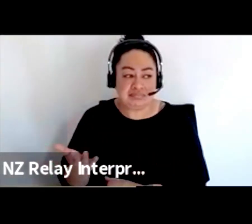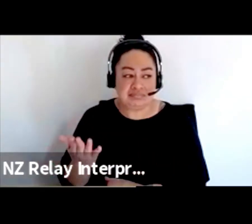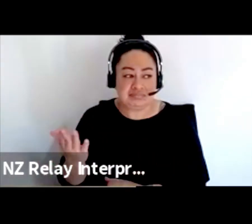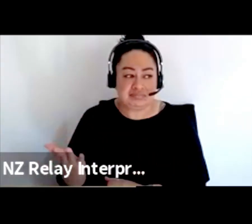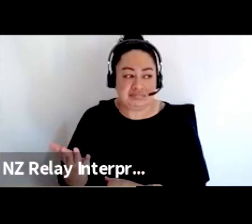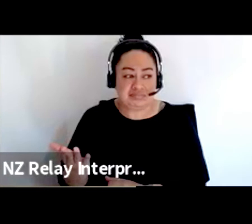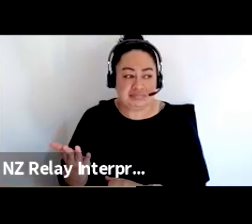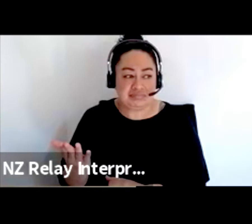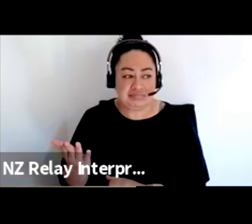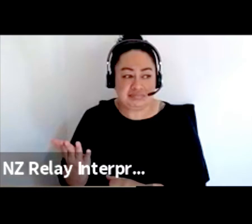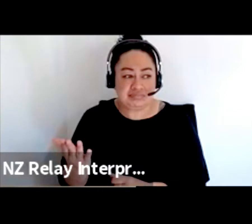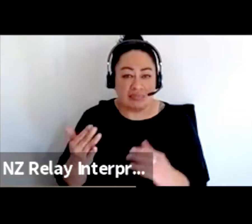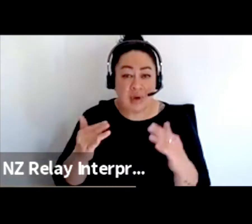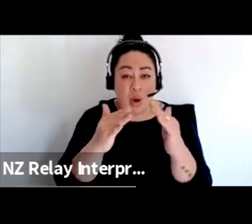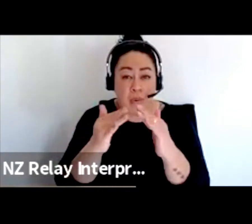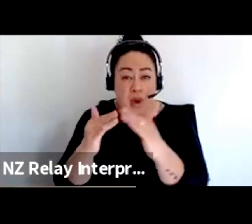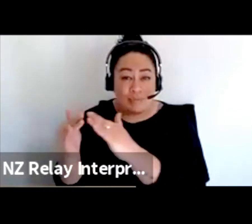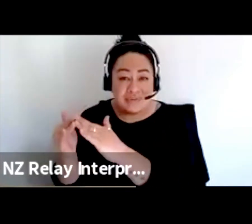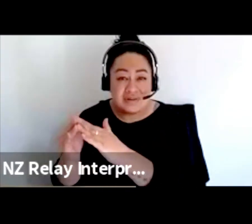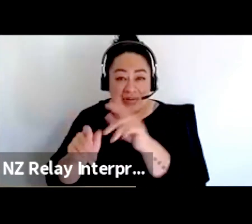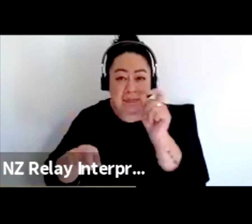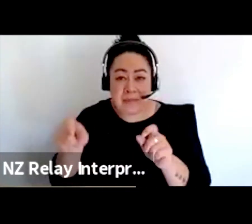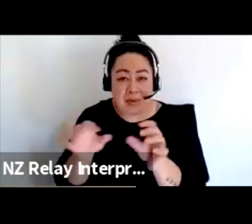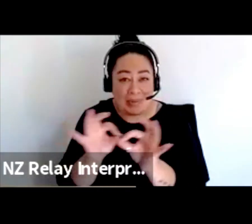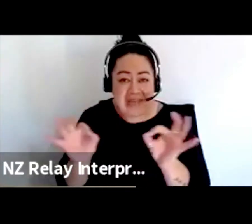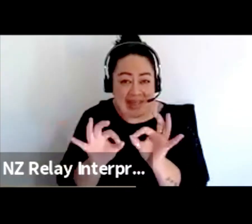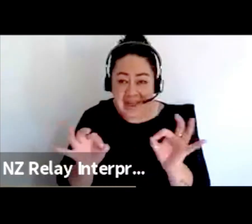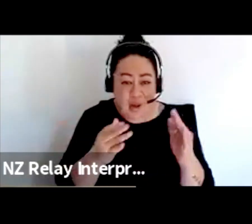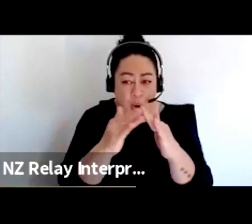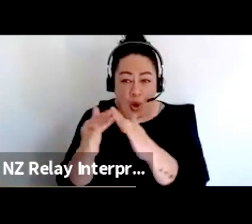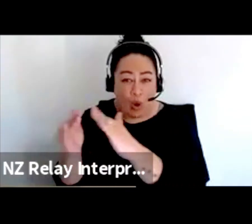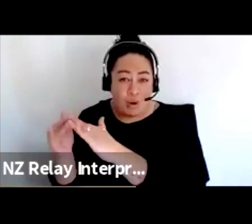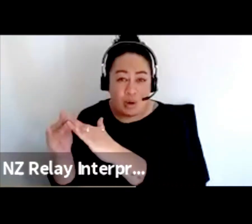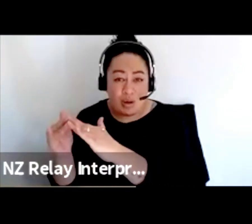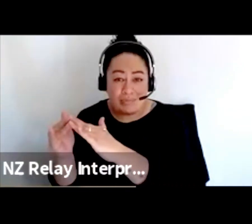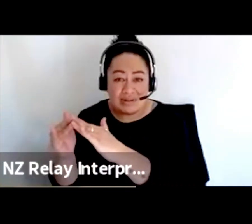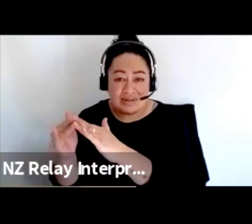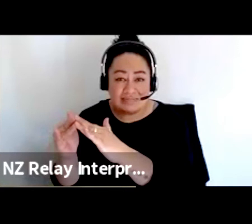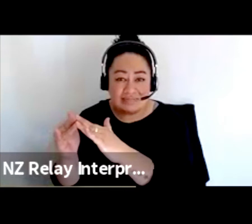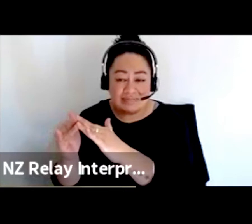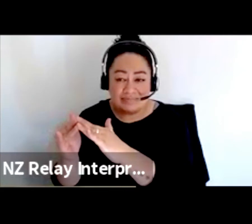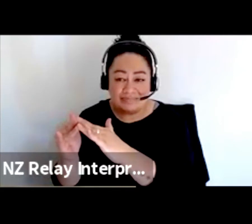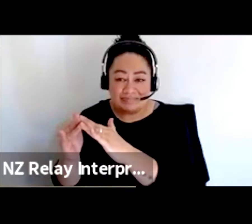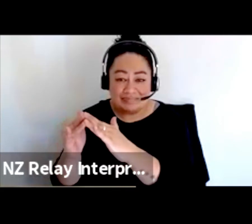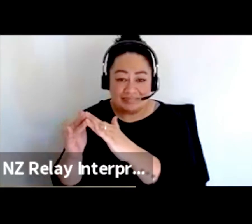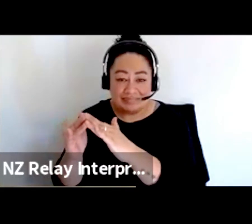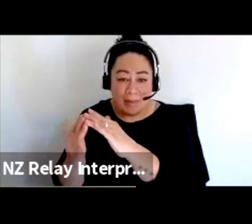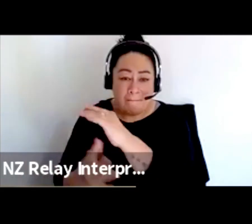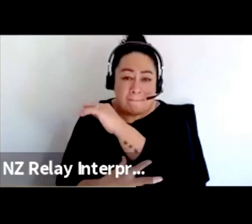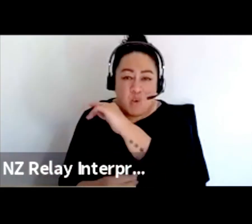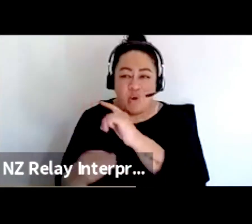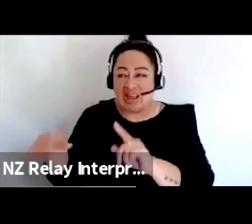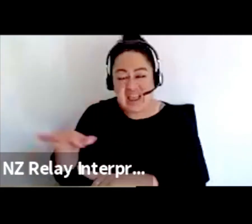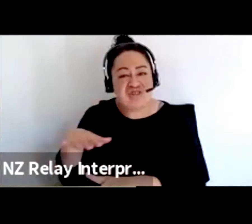kind of put it, there's a lot of homeless, there's a lot of depravity amongst Maori in South Auckland? Is that why